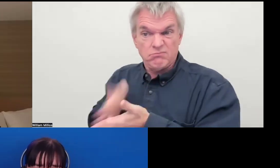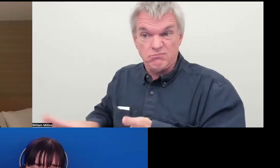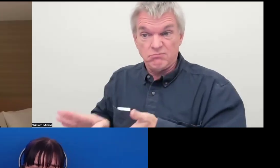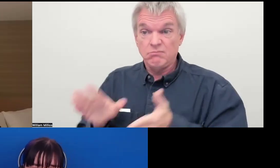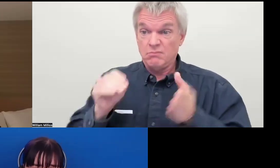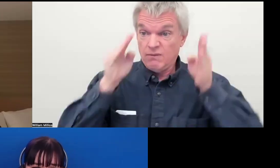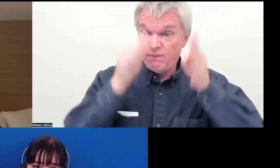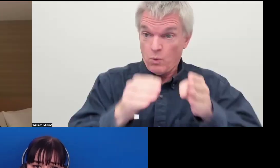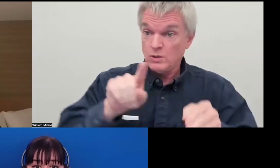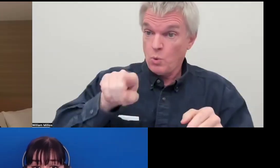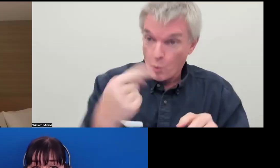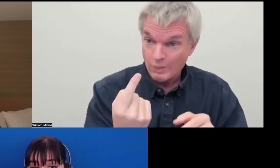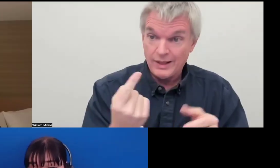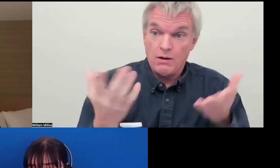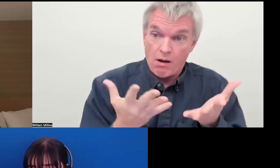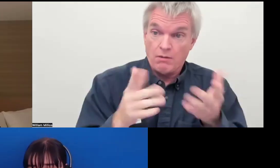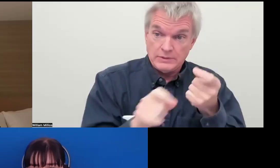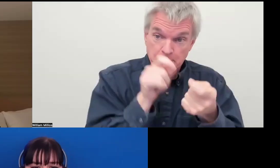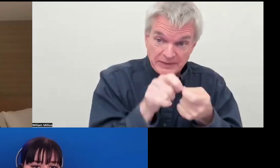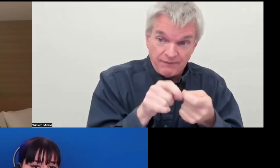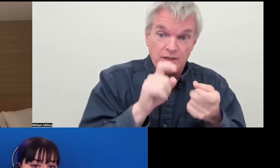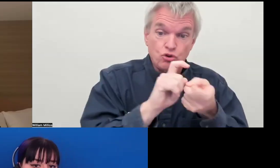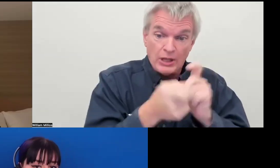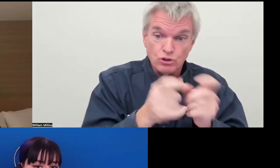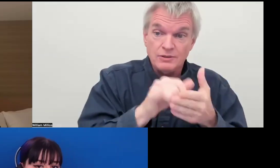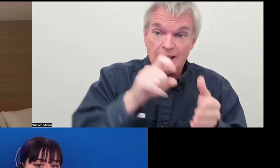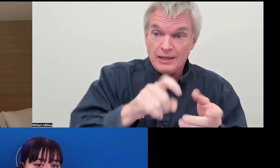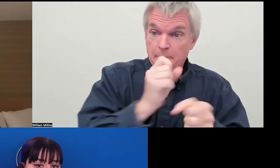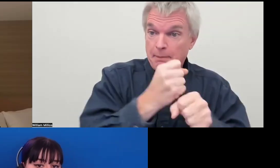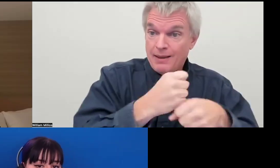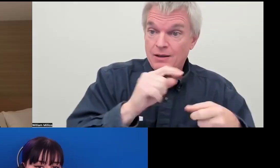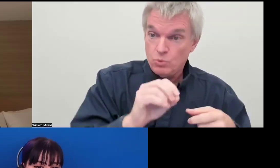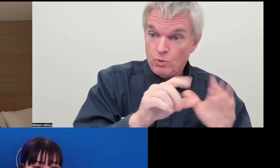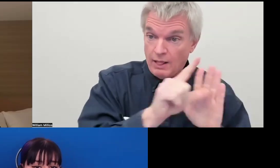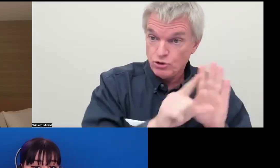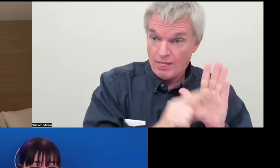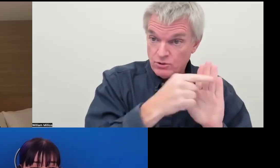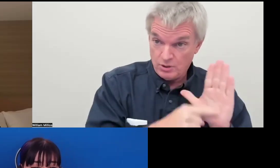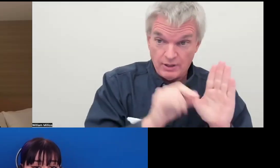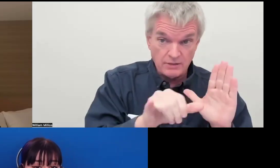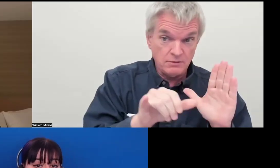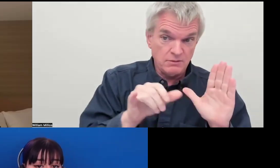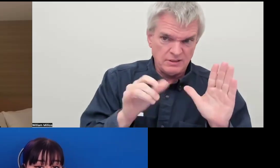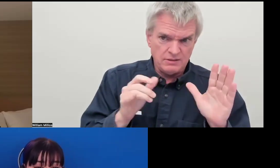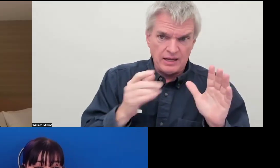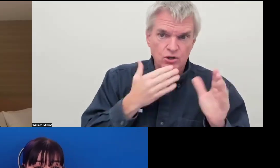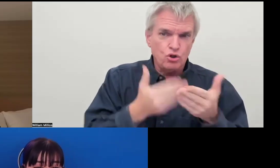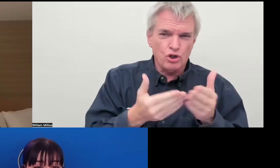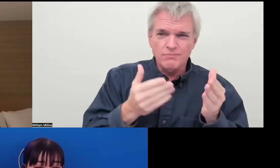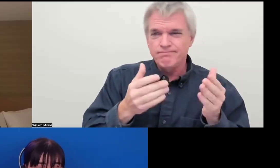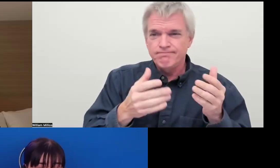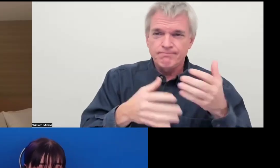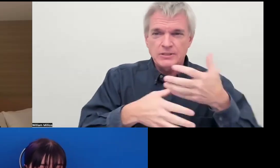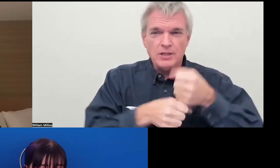with those resolutions? Are we doing away with those, or are we focusing only on specific changes that need to be made to the